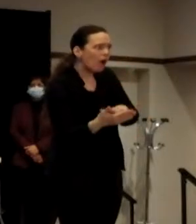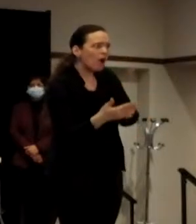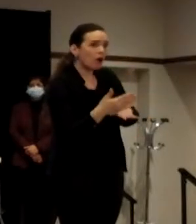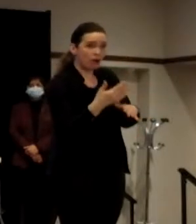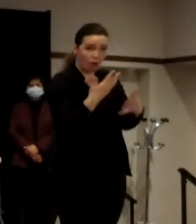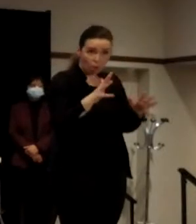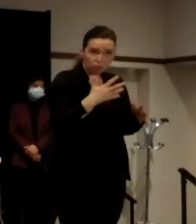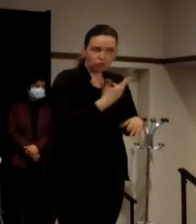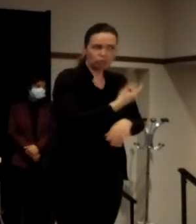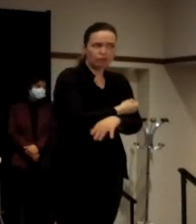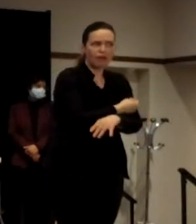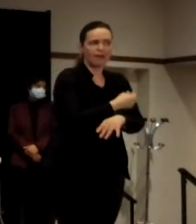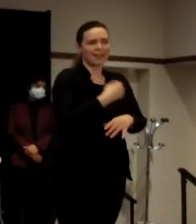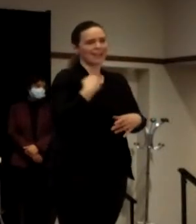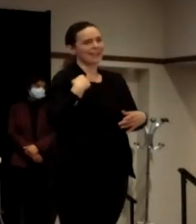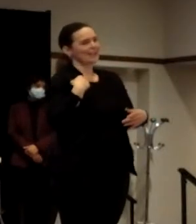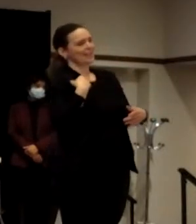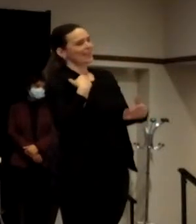received, no.